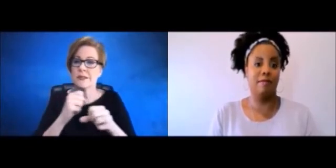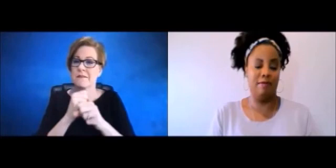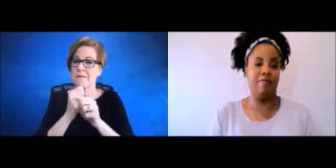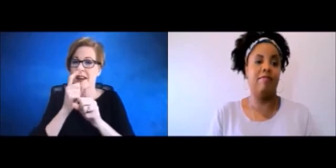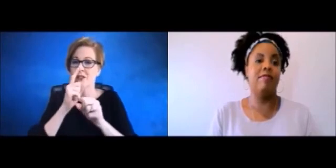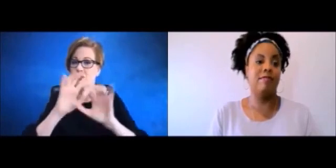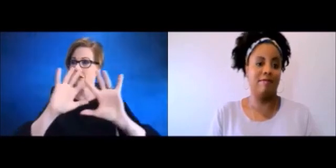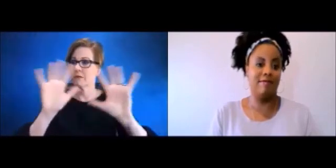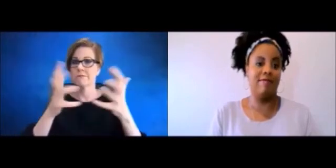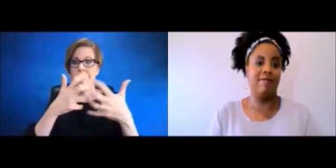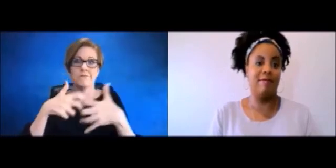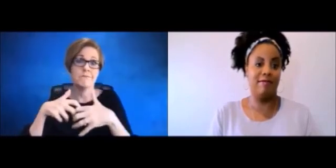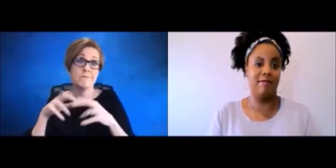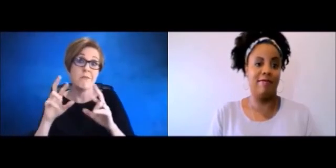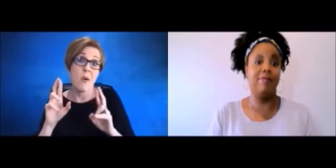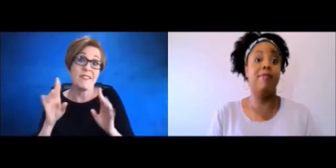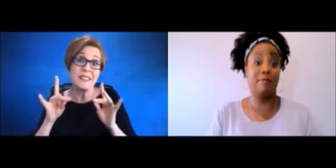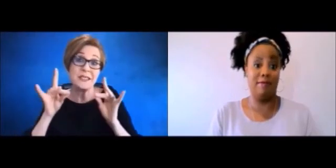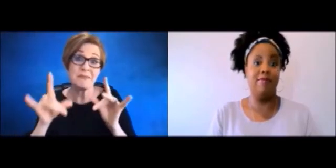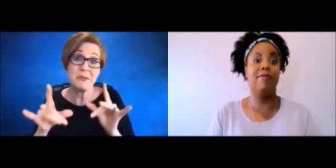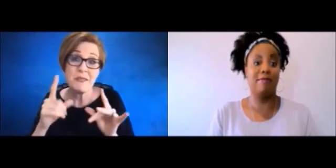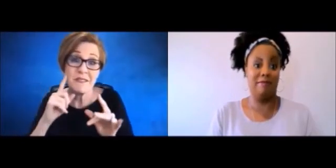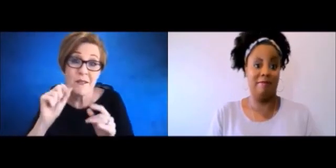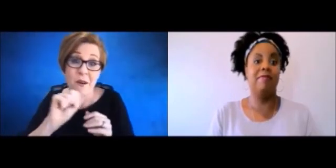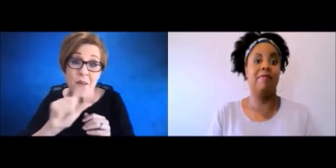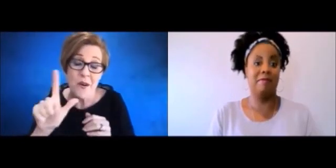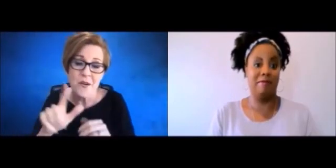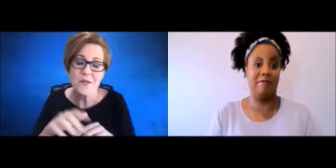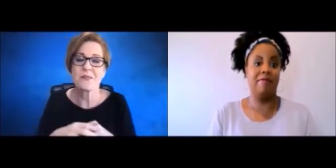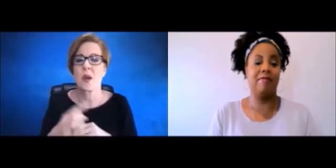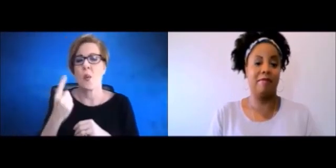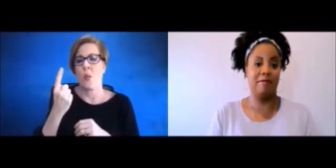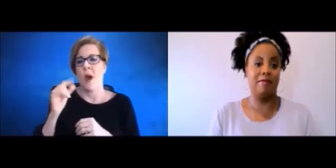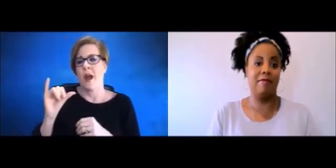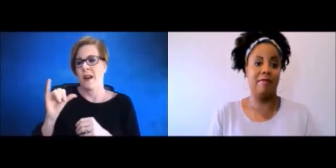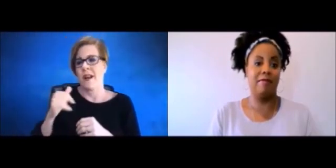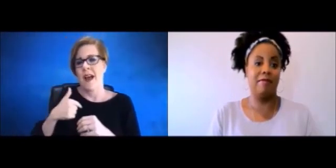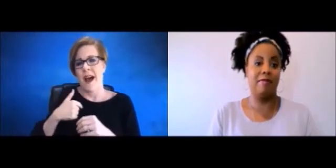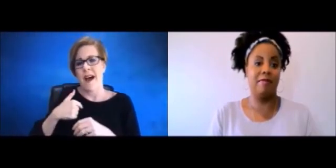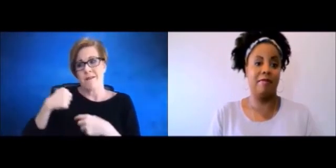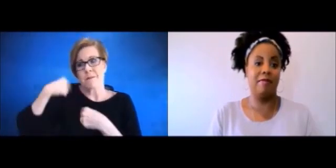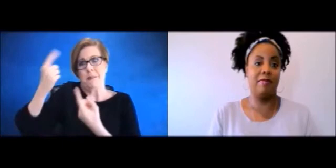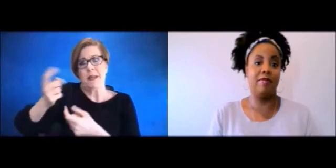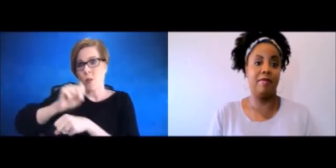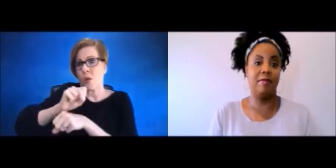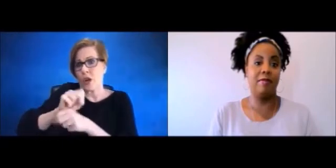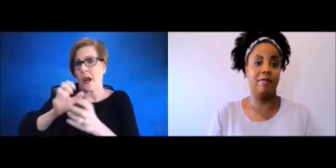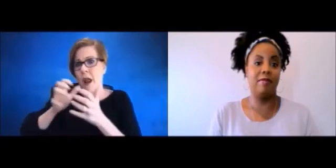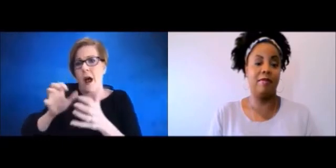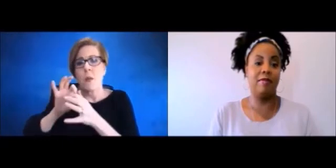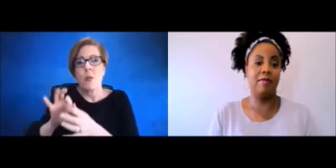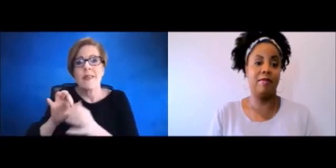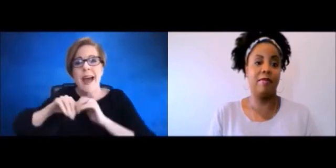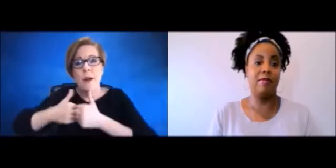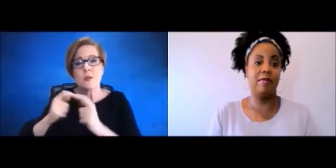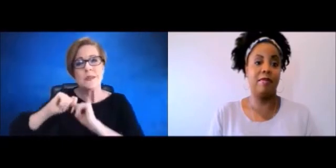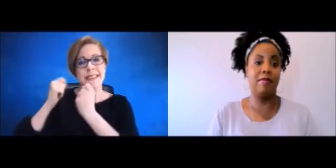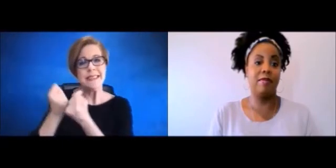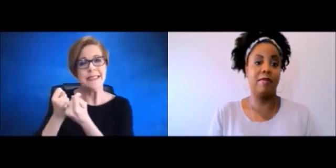working together, the situation and experience could be effective. I've also been working a lot on